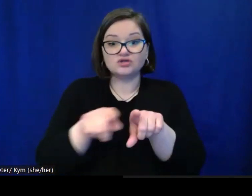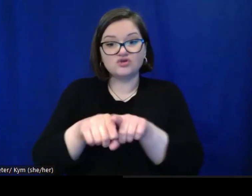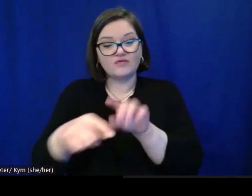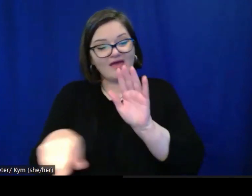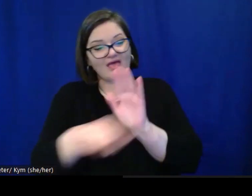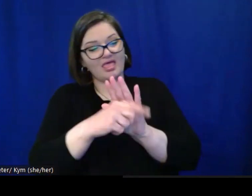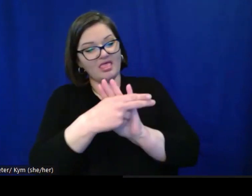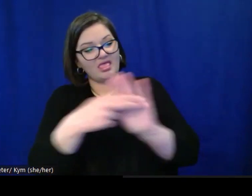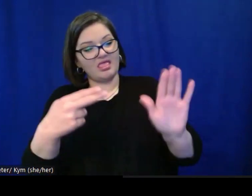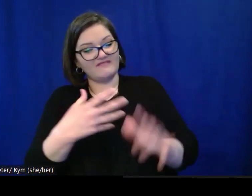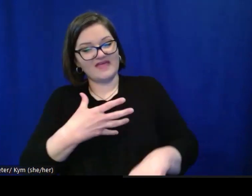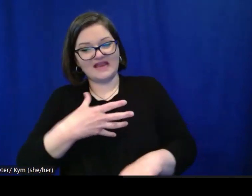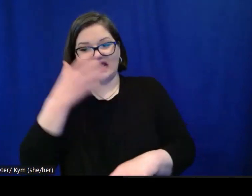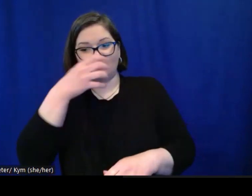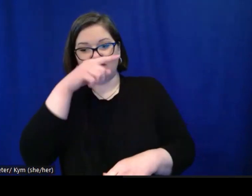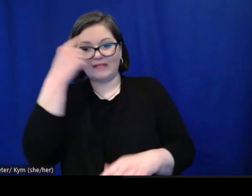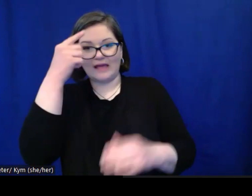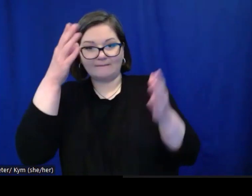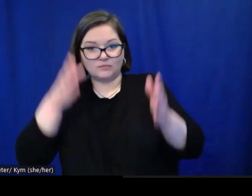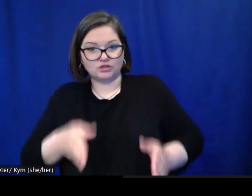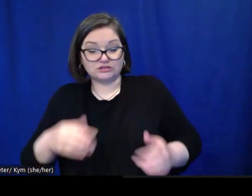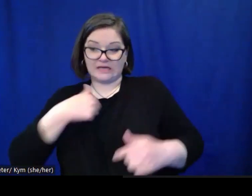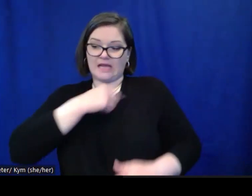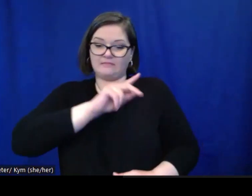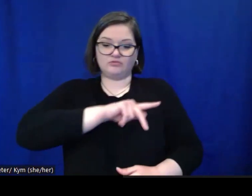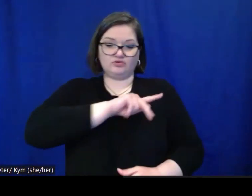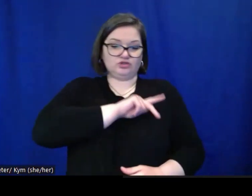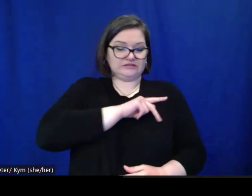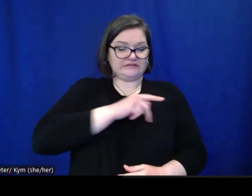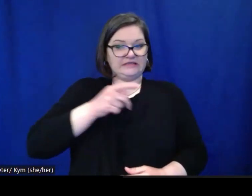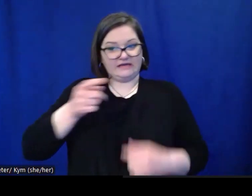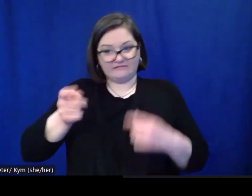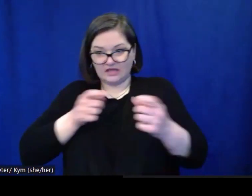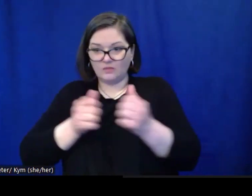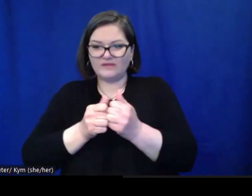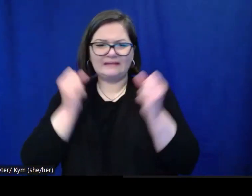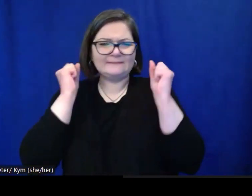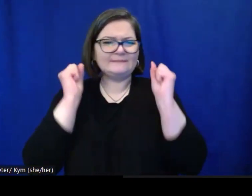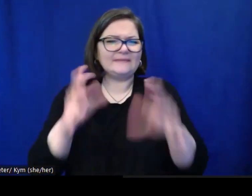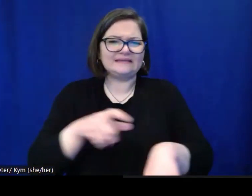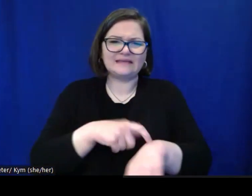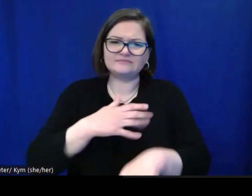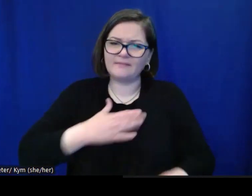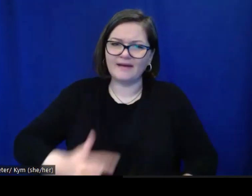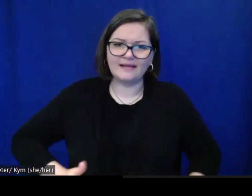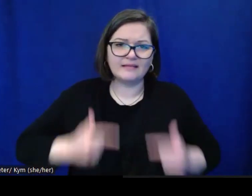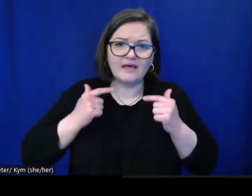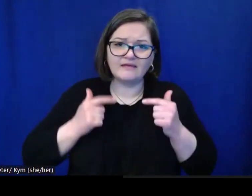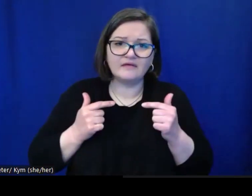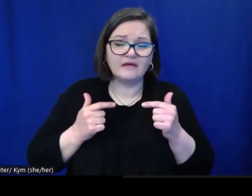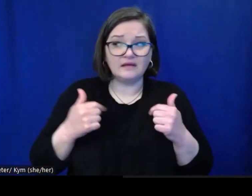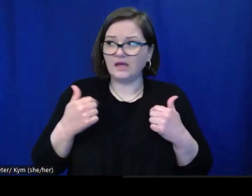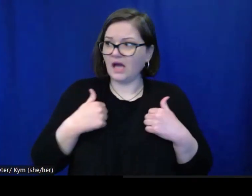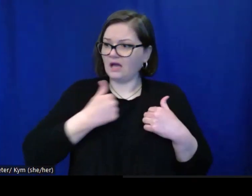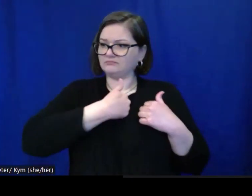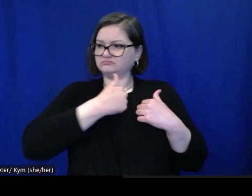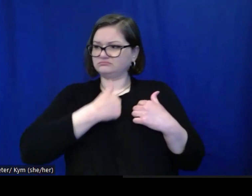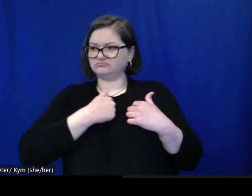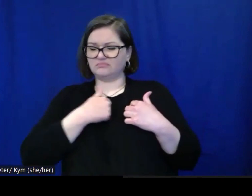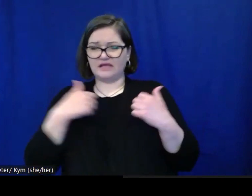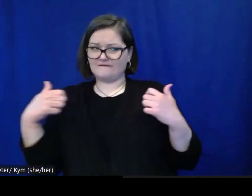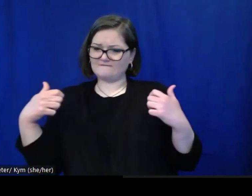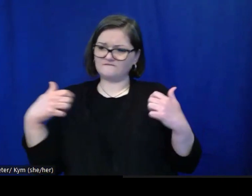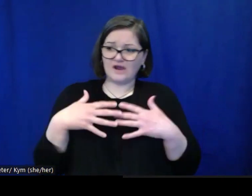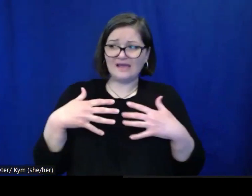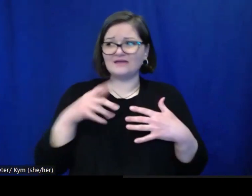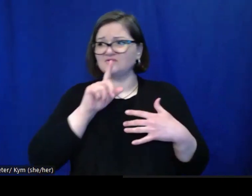Black person. This is something that I've dealt with numerous times throughout my life, where I have been afraid to speak up about